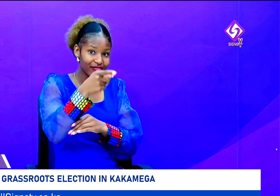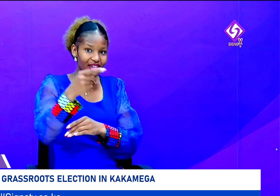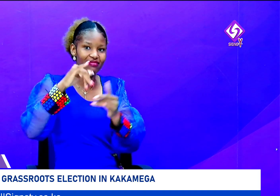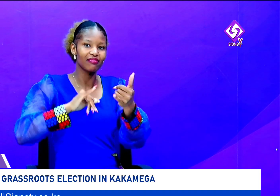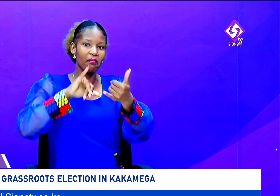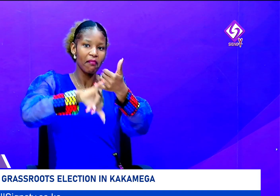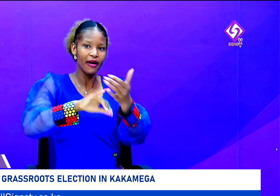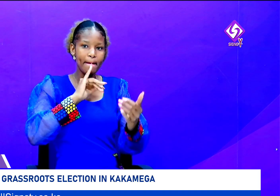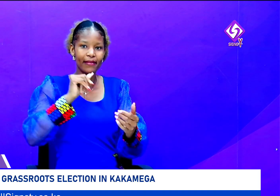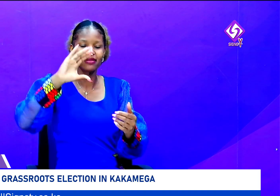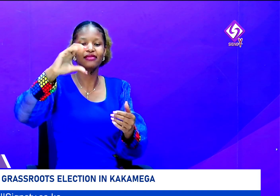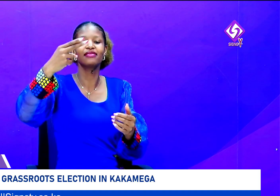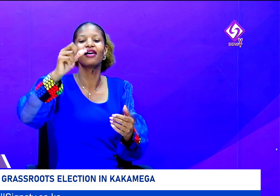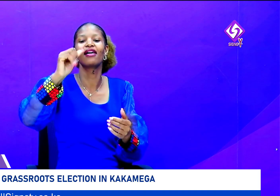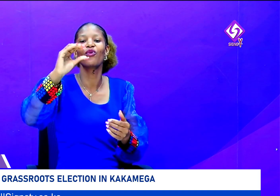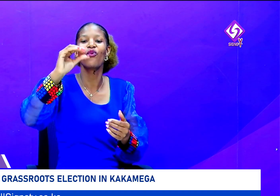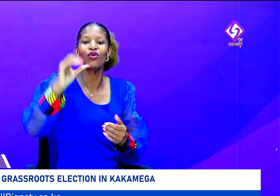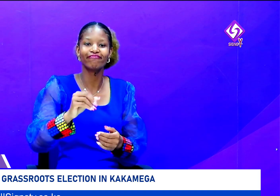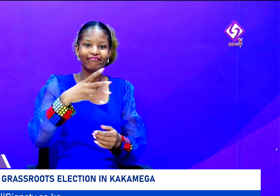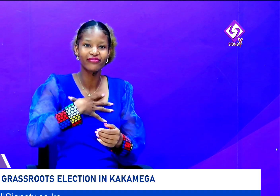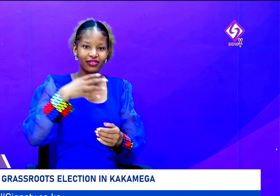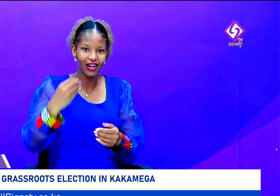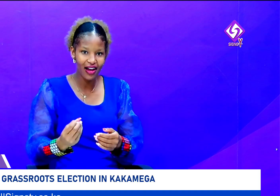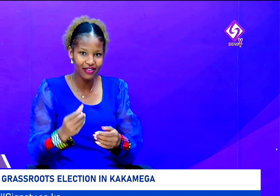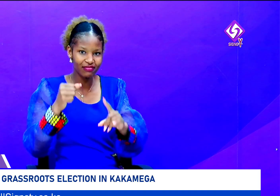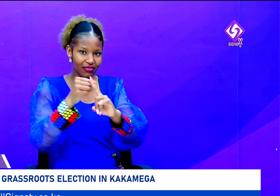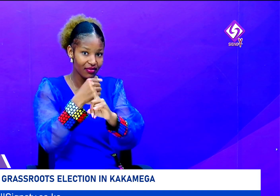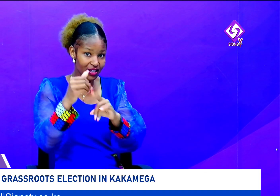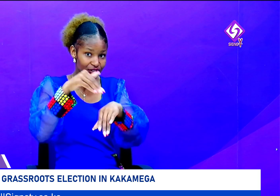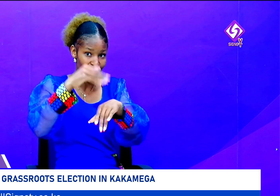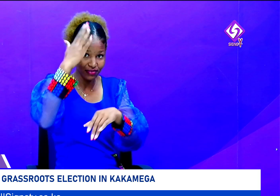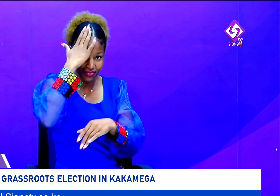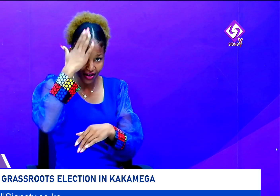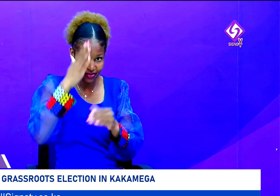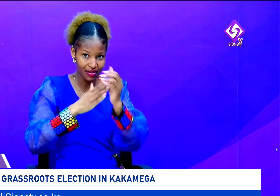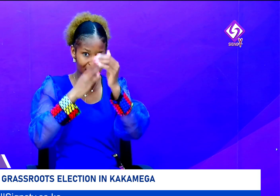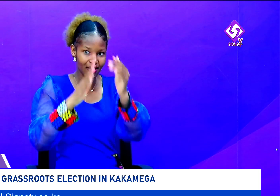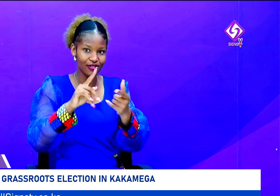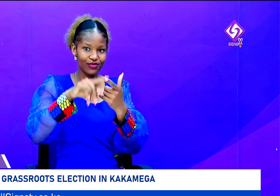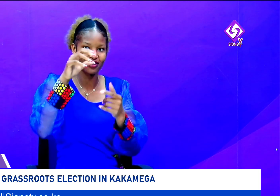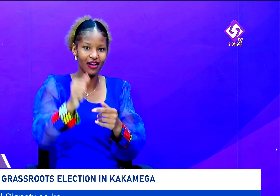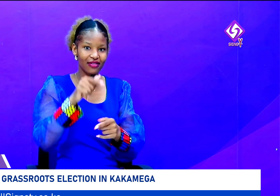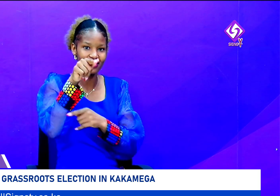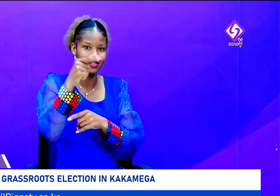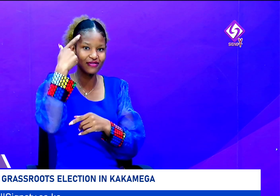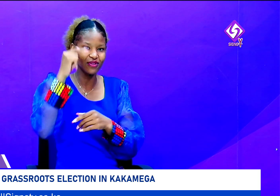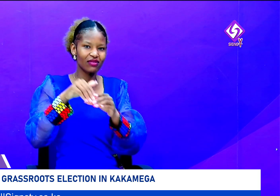Now, the Orange Democratic Movement, ODM party's Kakamega County grassroots elections were marred